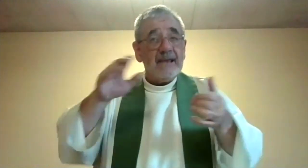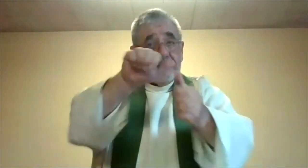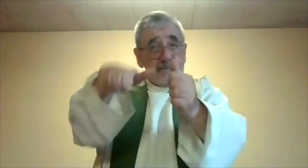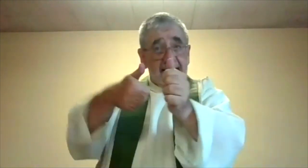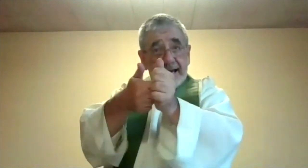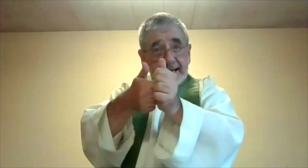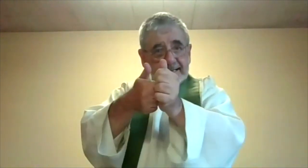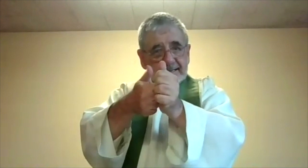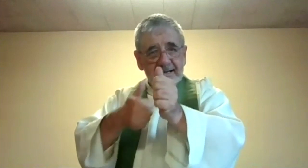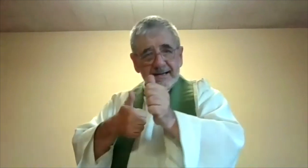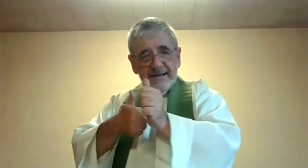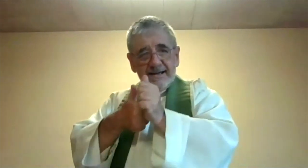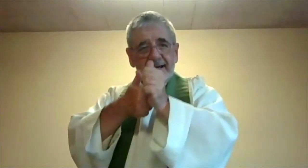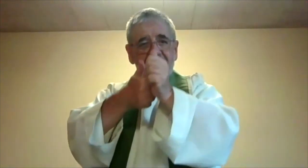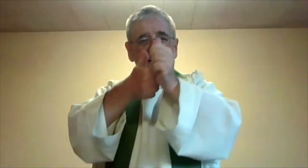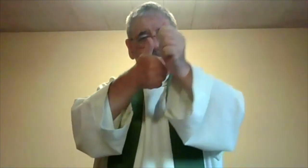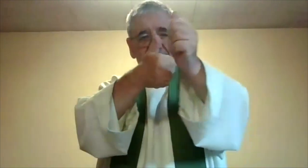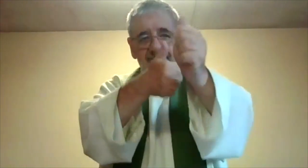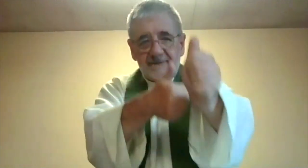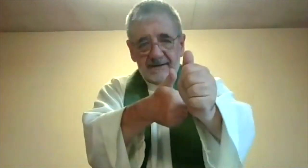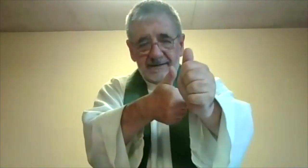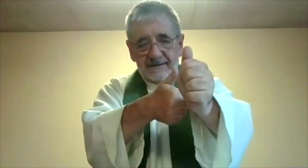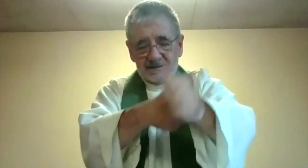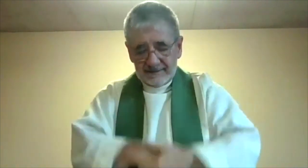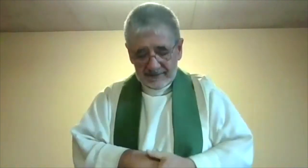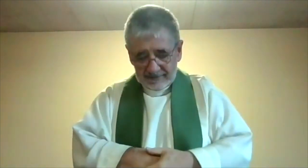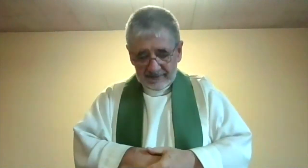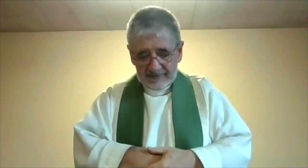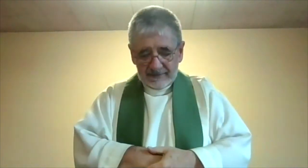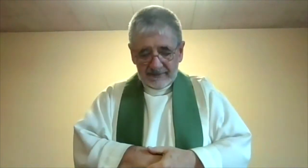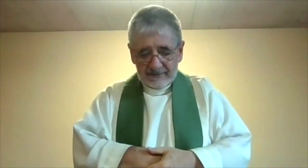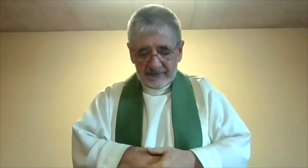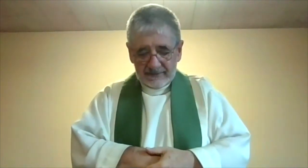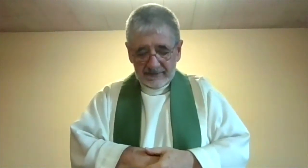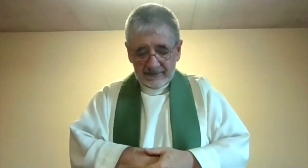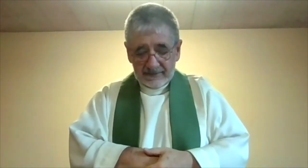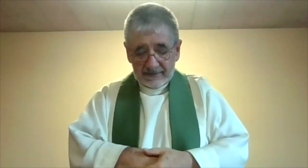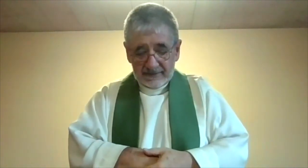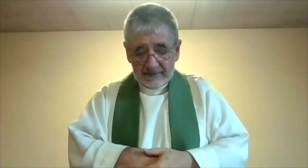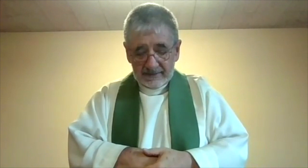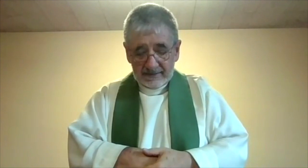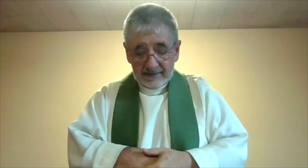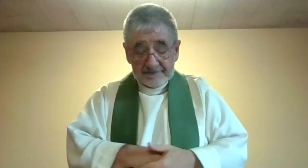So it is our duty to fall in line behind him and follow where he leads.